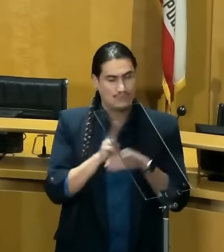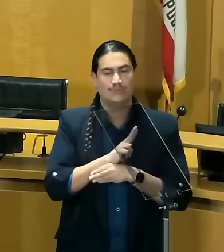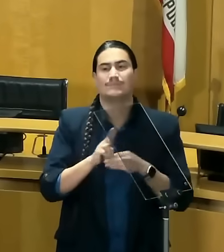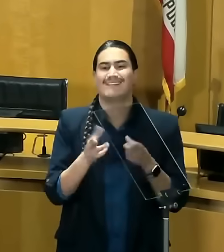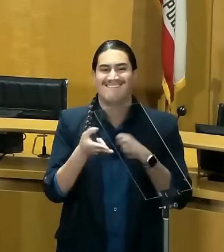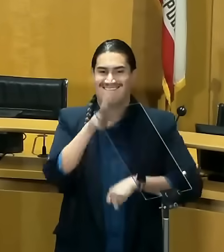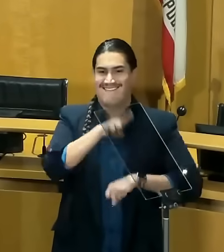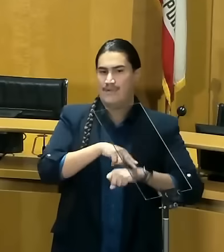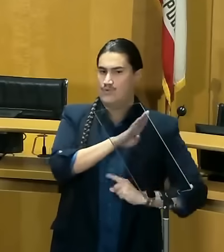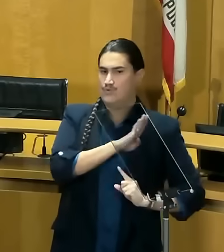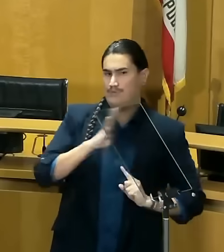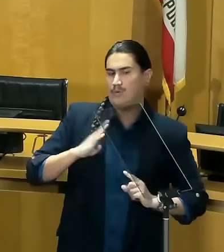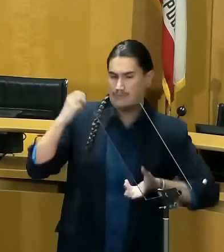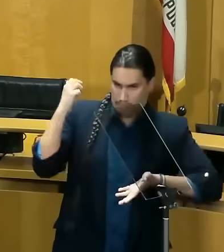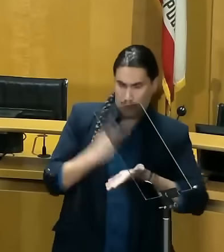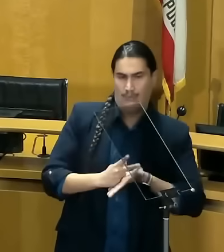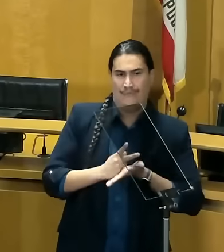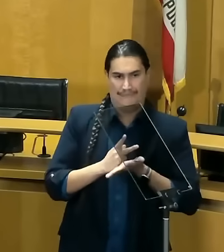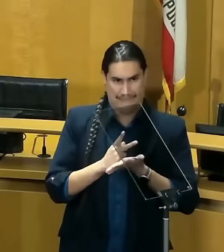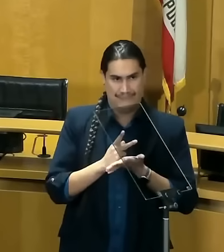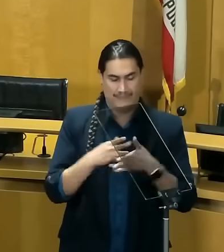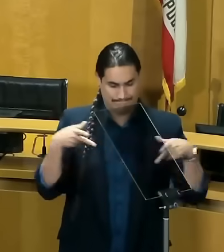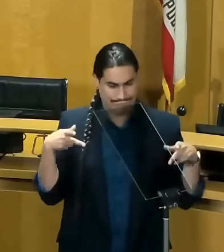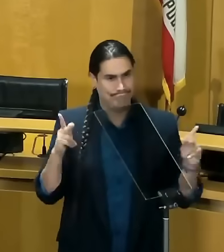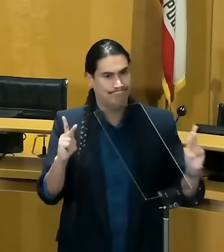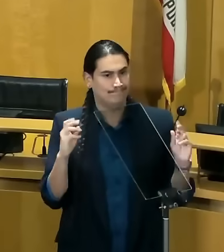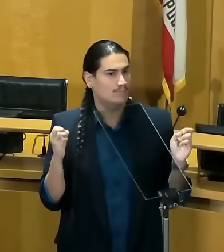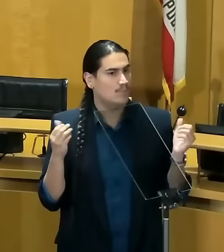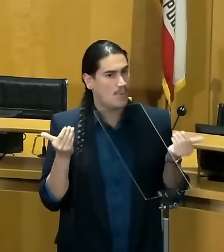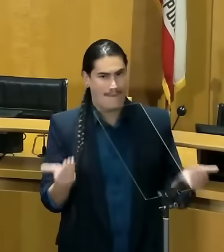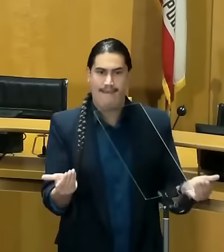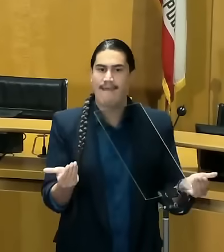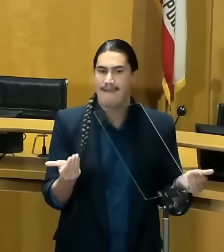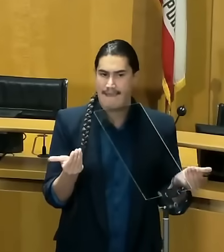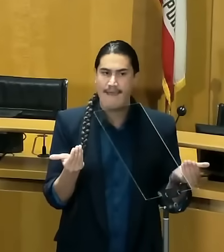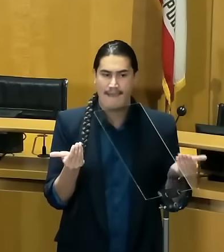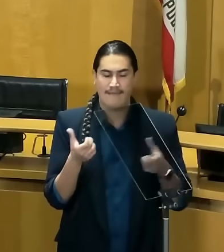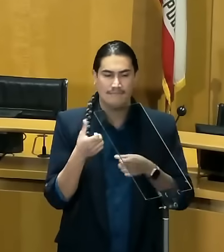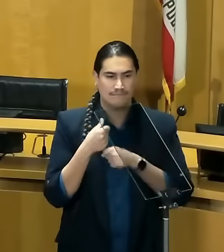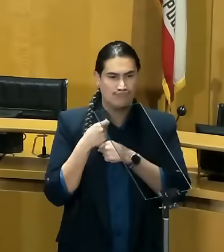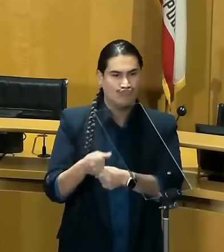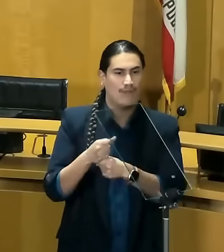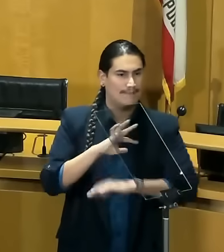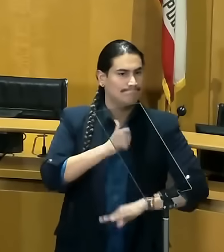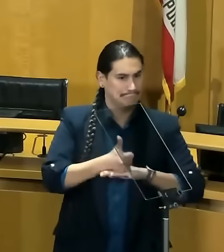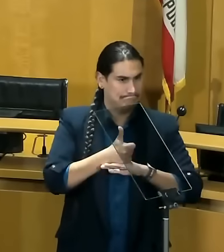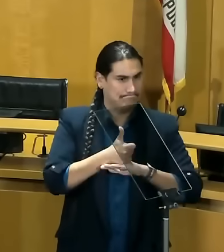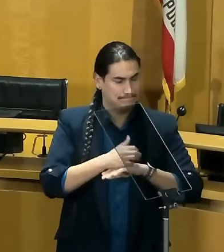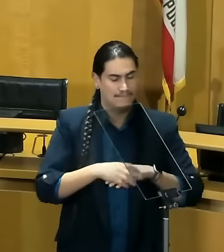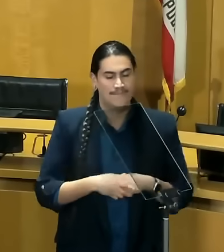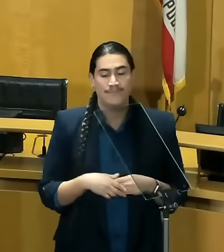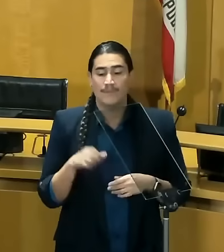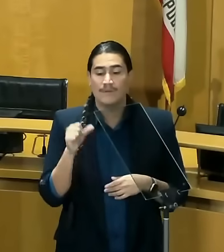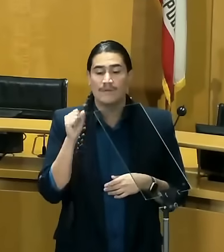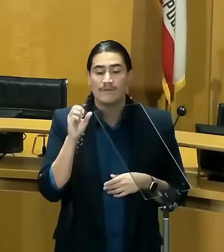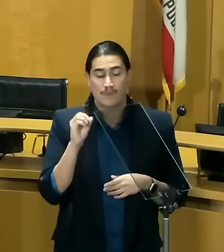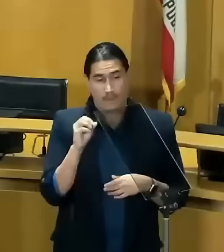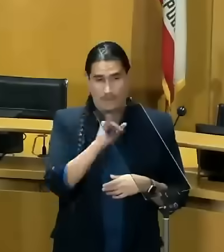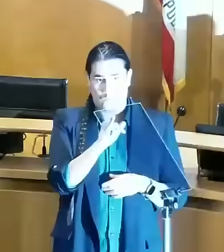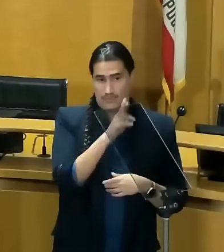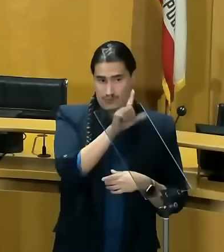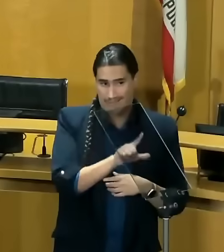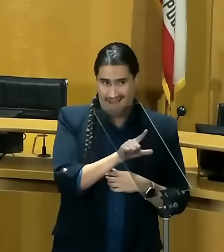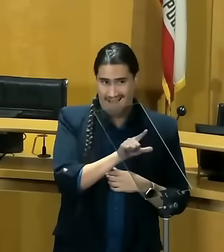our national board gave us the okay to move forward with the strike. And from